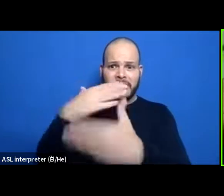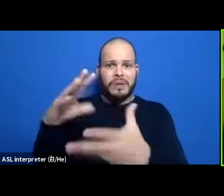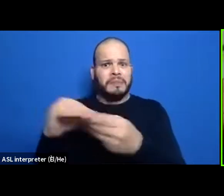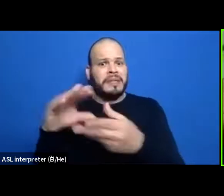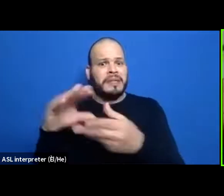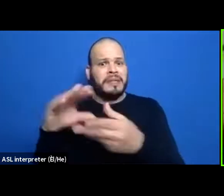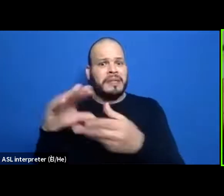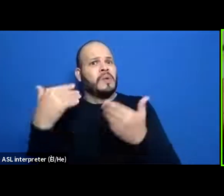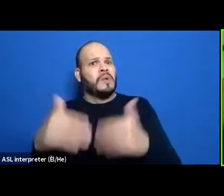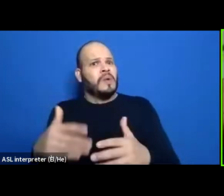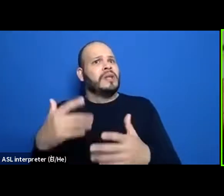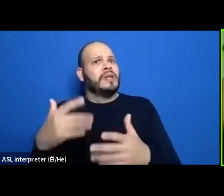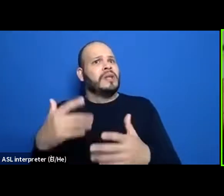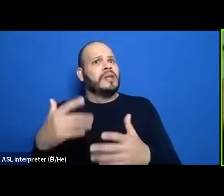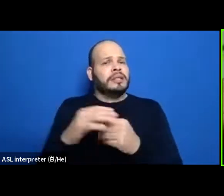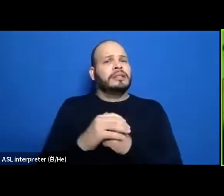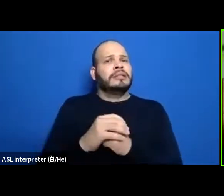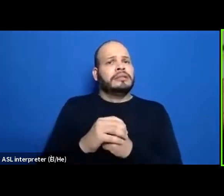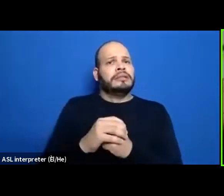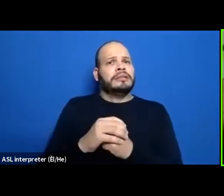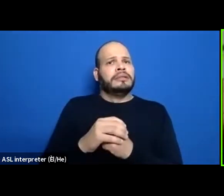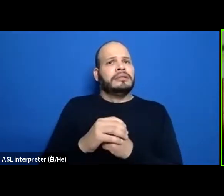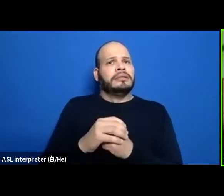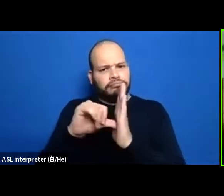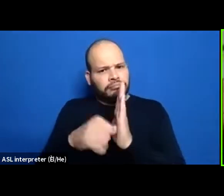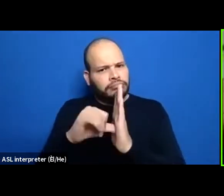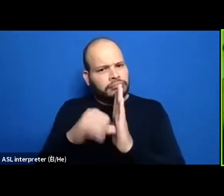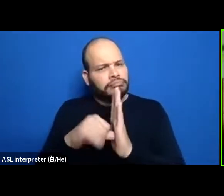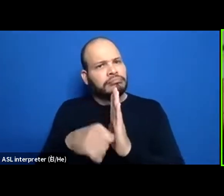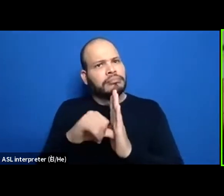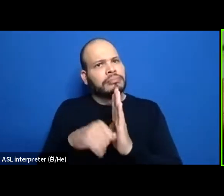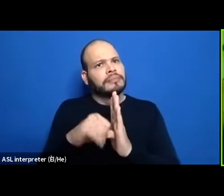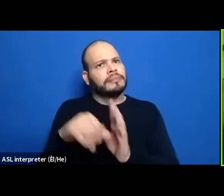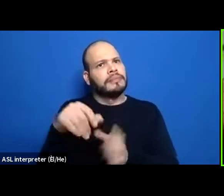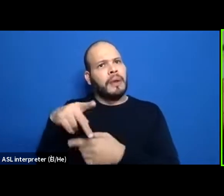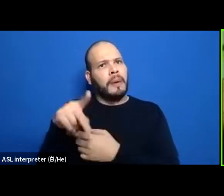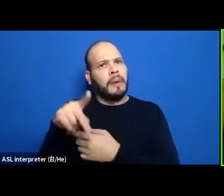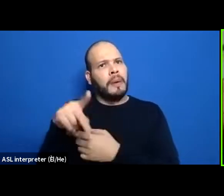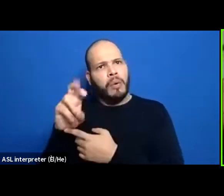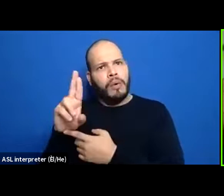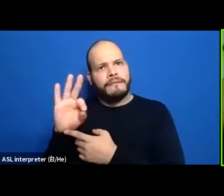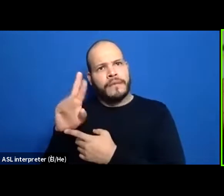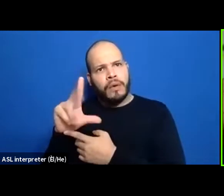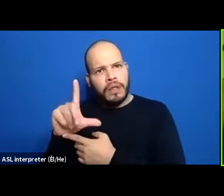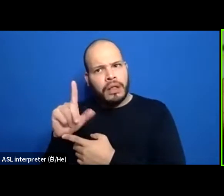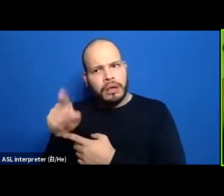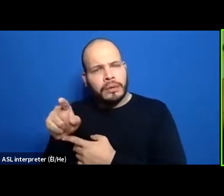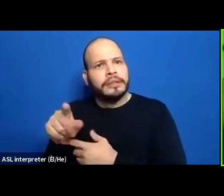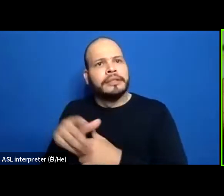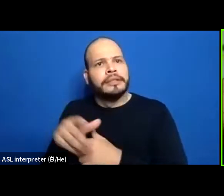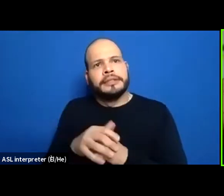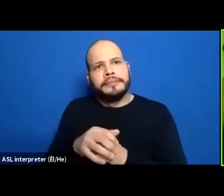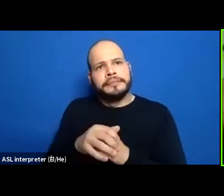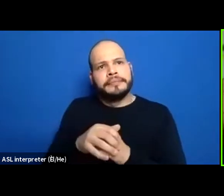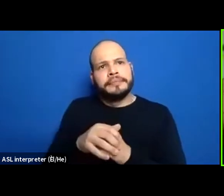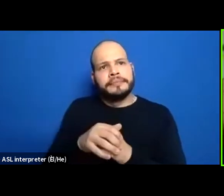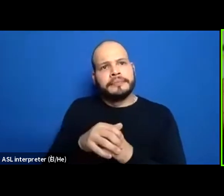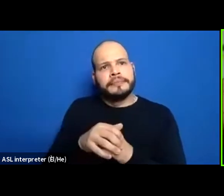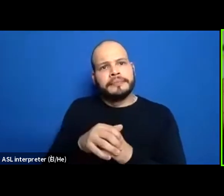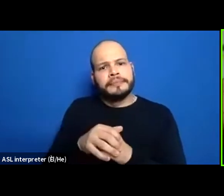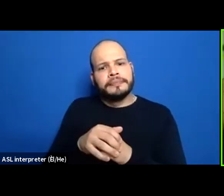the practice of disposability that so many of us are taught, and how we really need